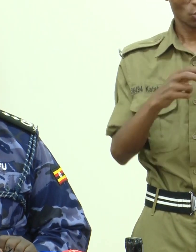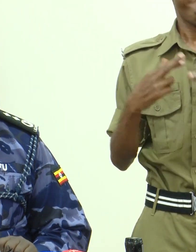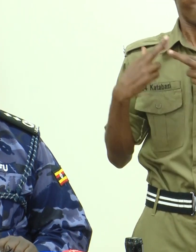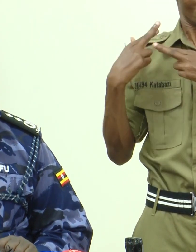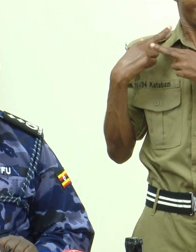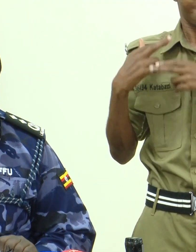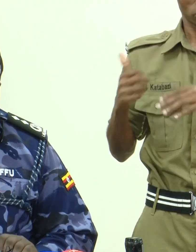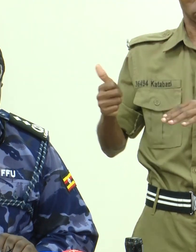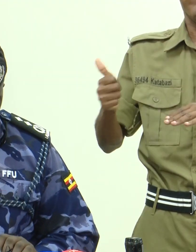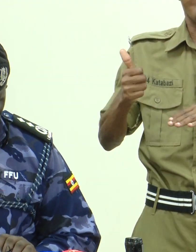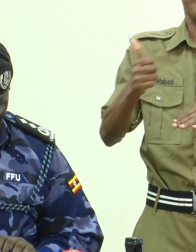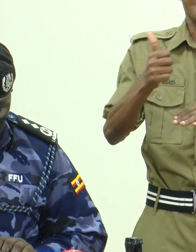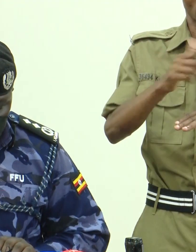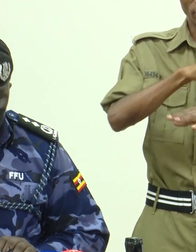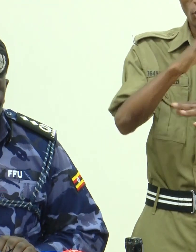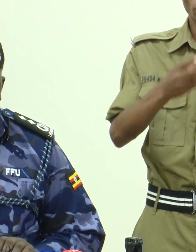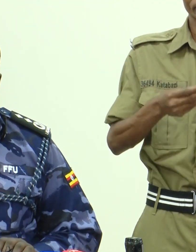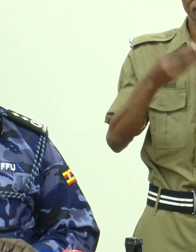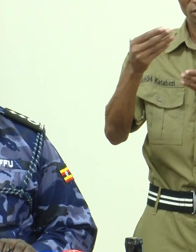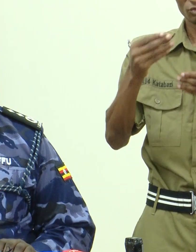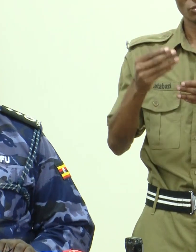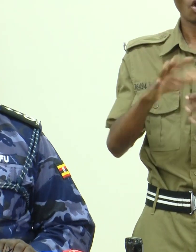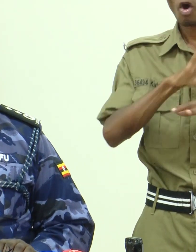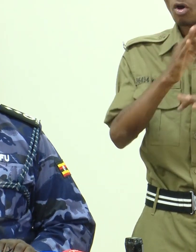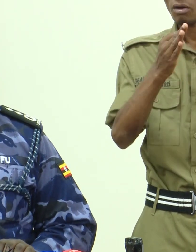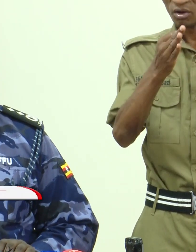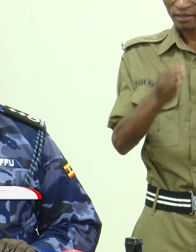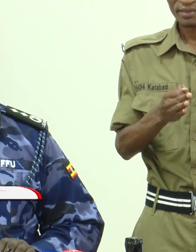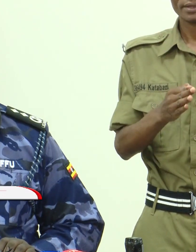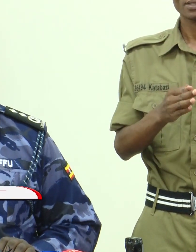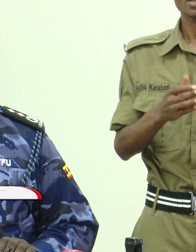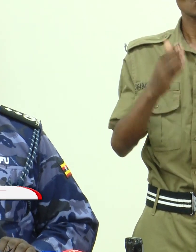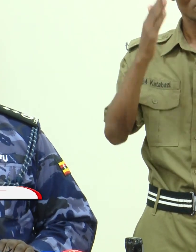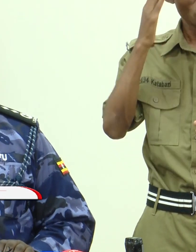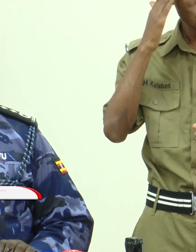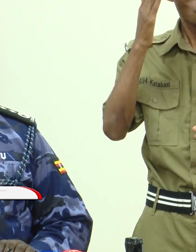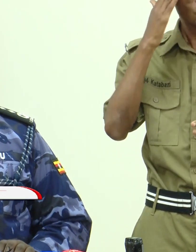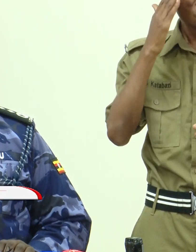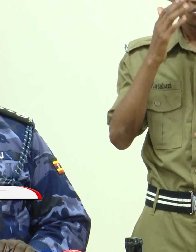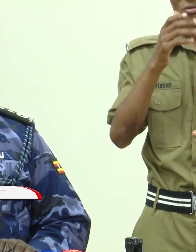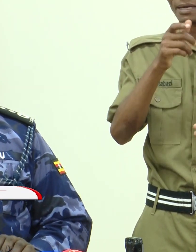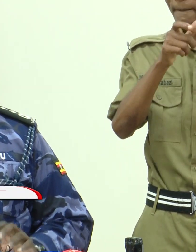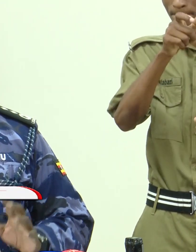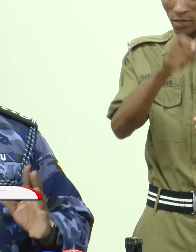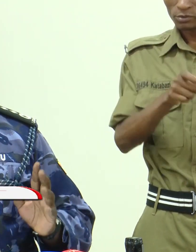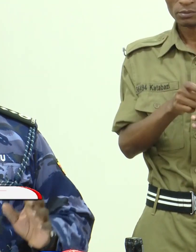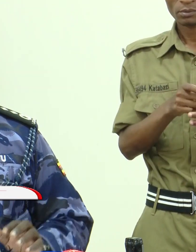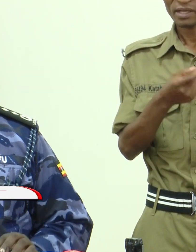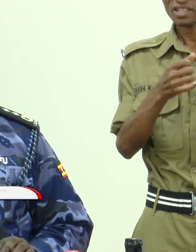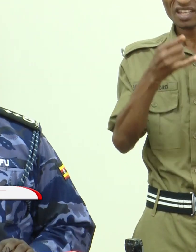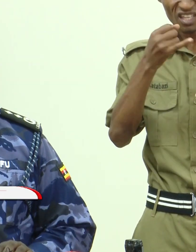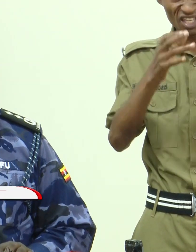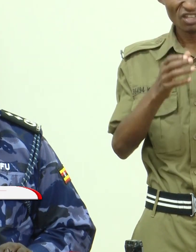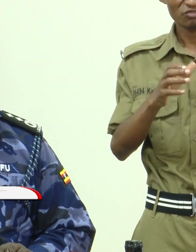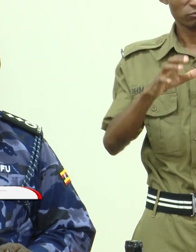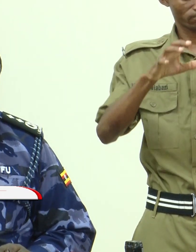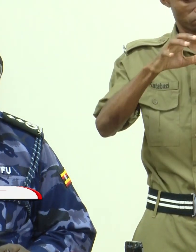also providing material support is known. Once that one is arrested, then we shall